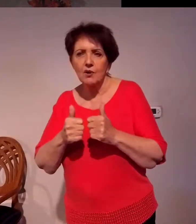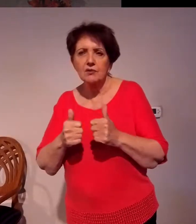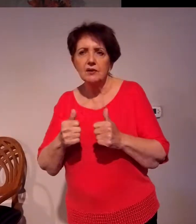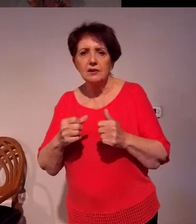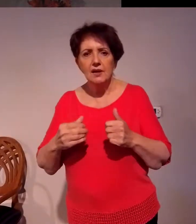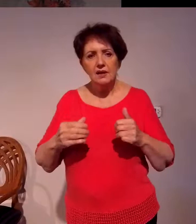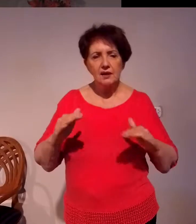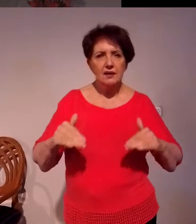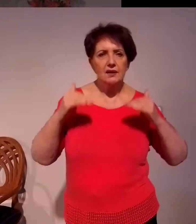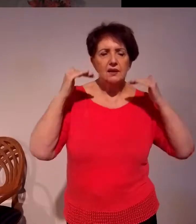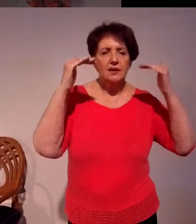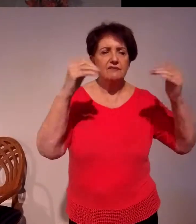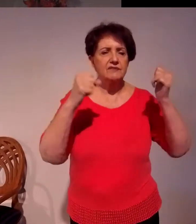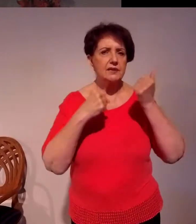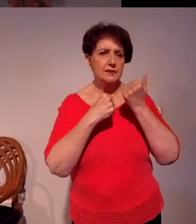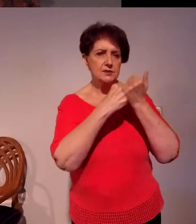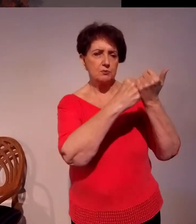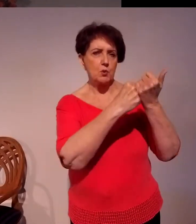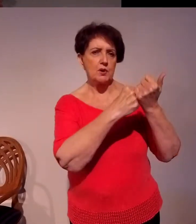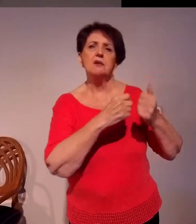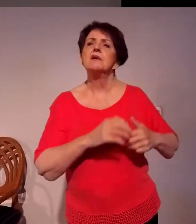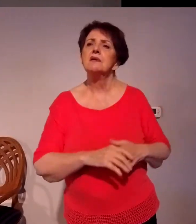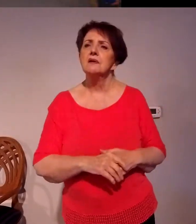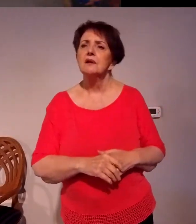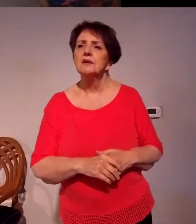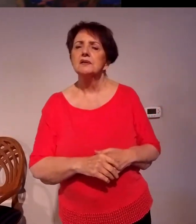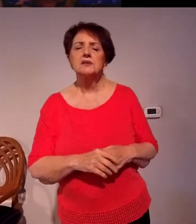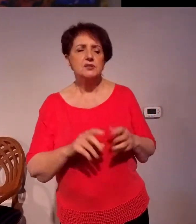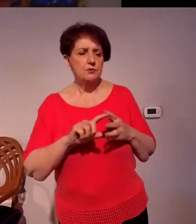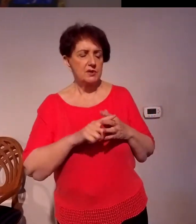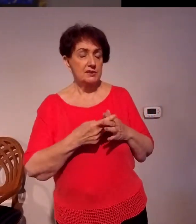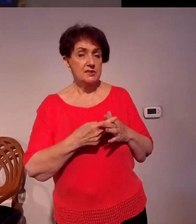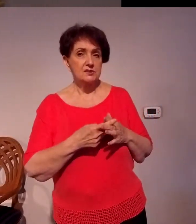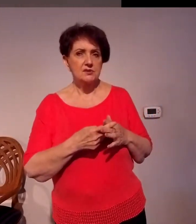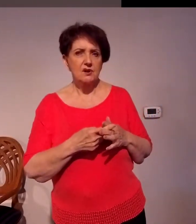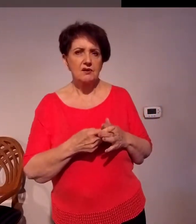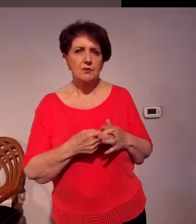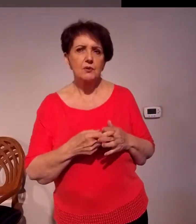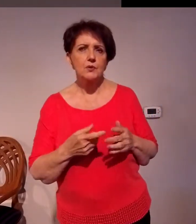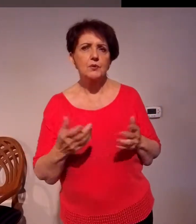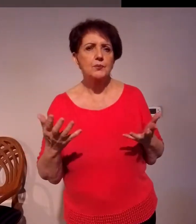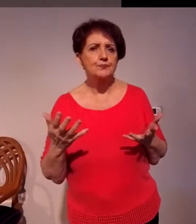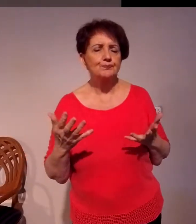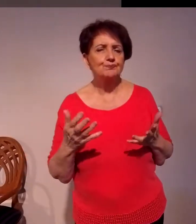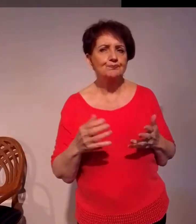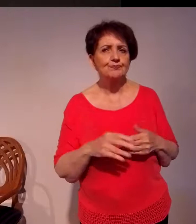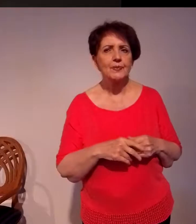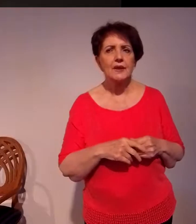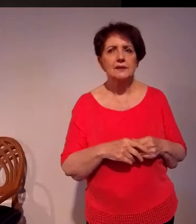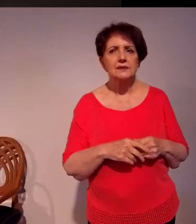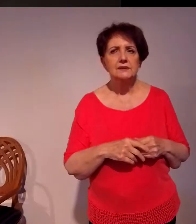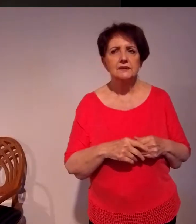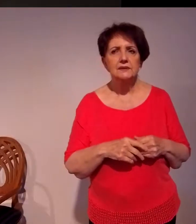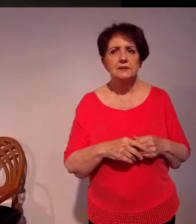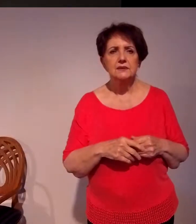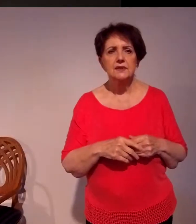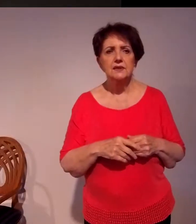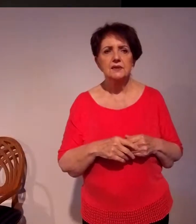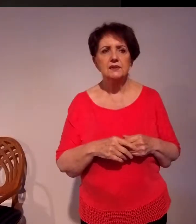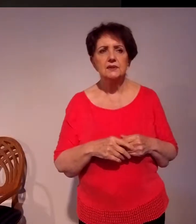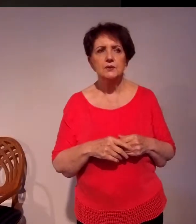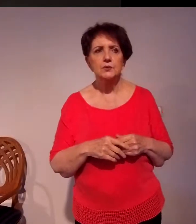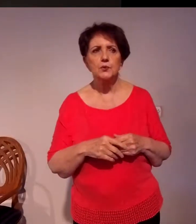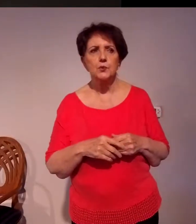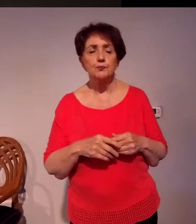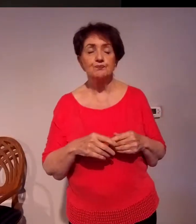supported? So we're going to start out with with something that we did. We did this with the